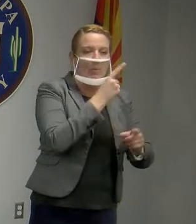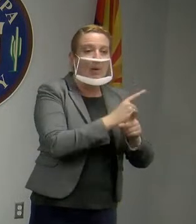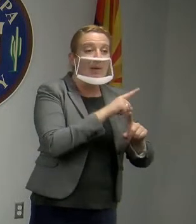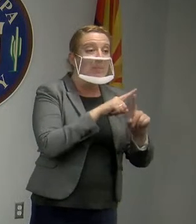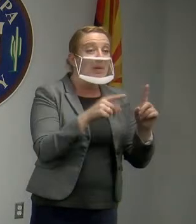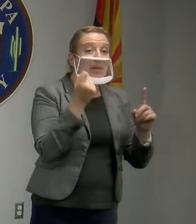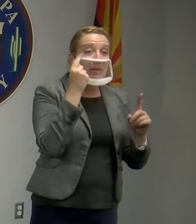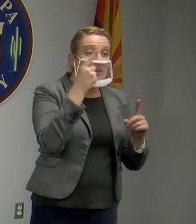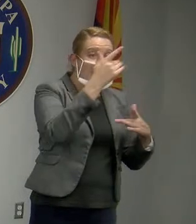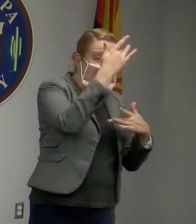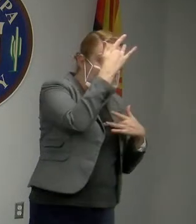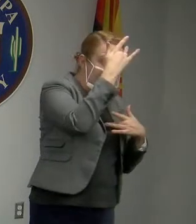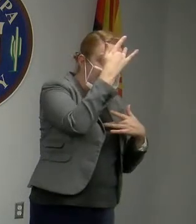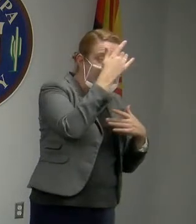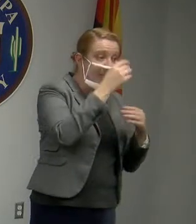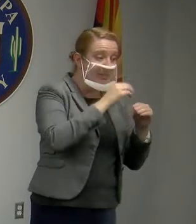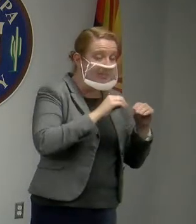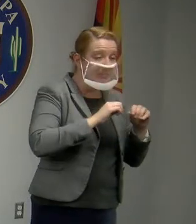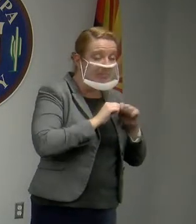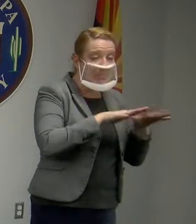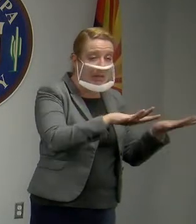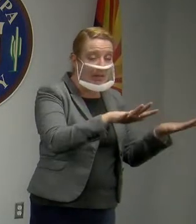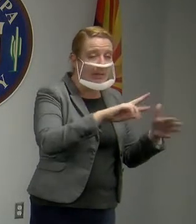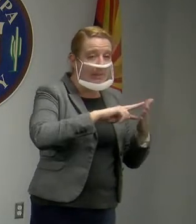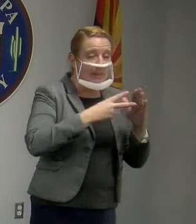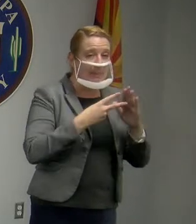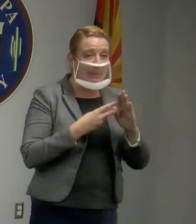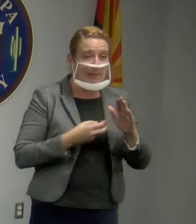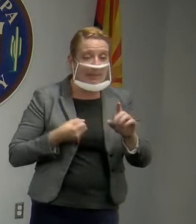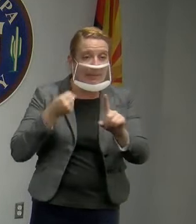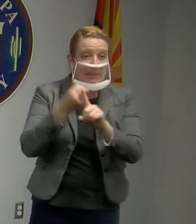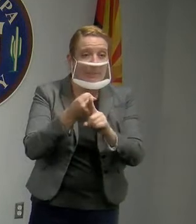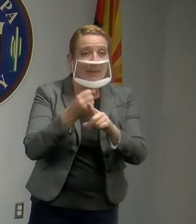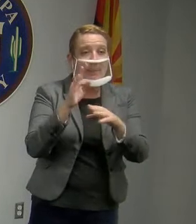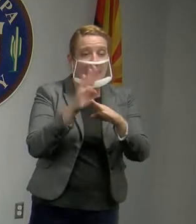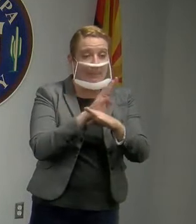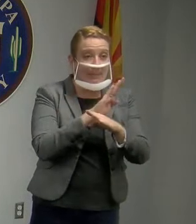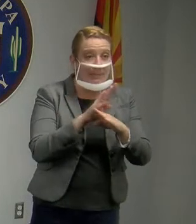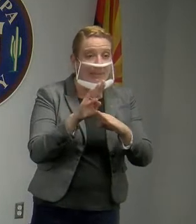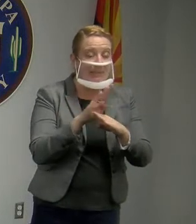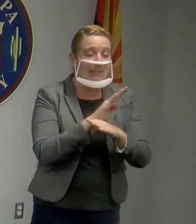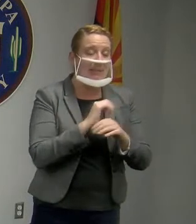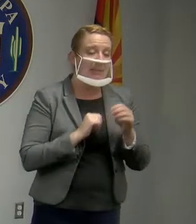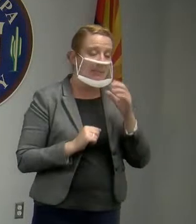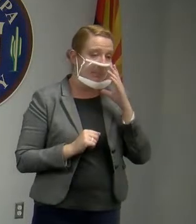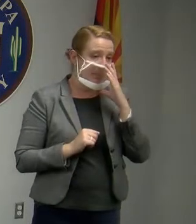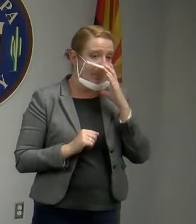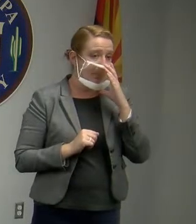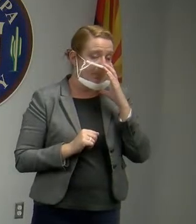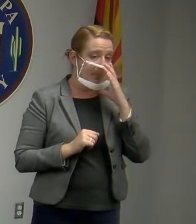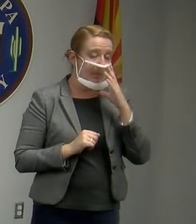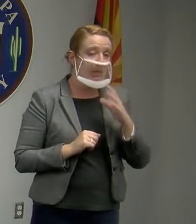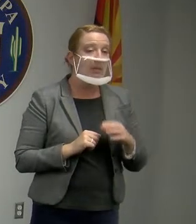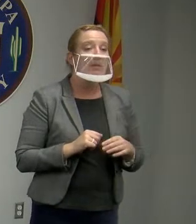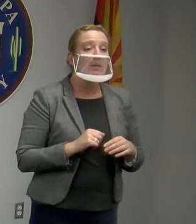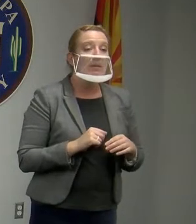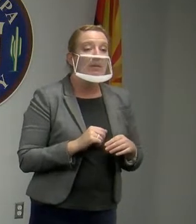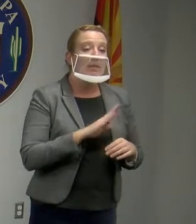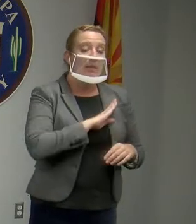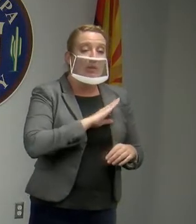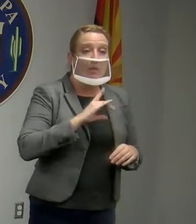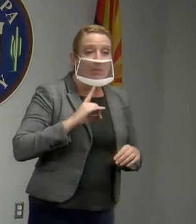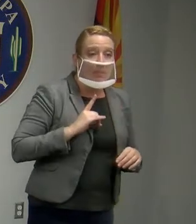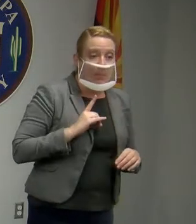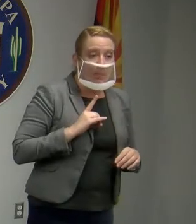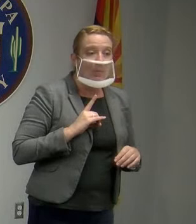communities. The county typically supports economic growth in different ways than cities do, through balanced regulatory policies, not